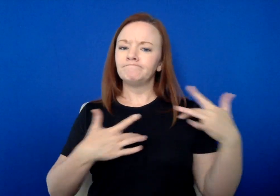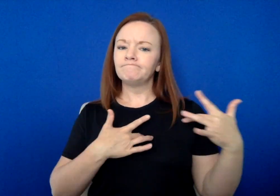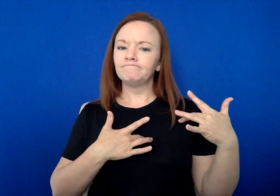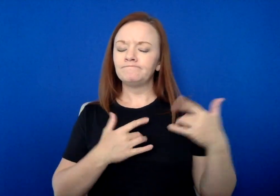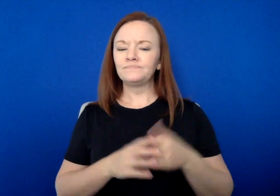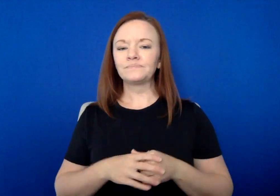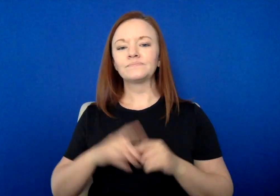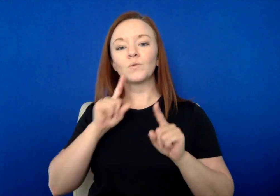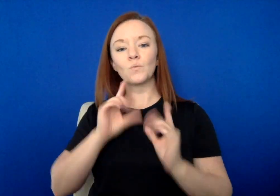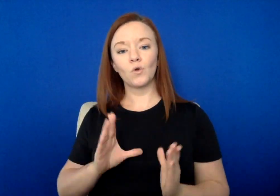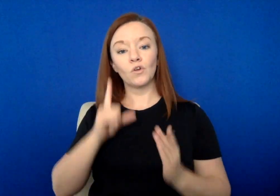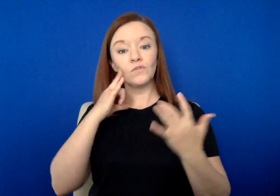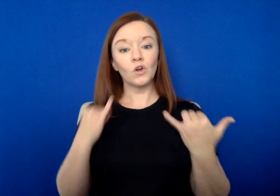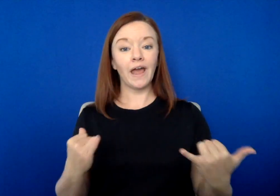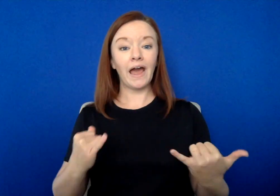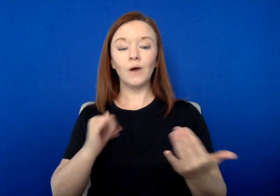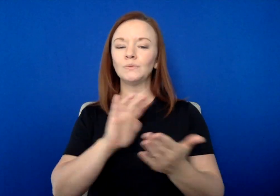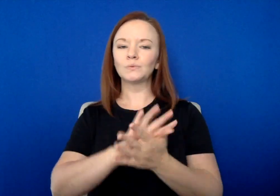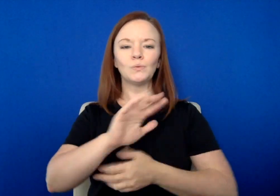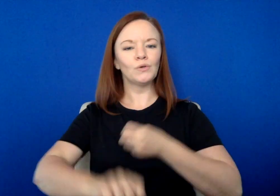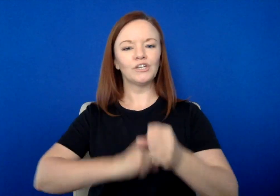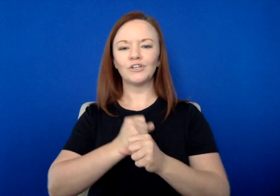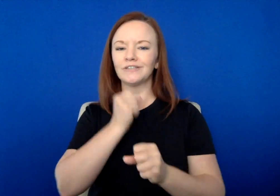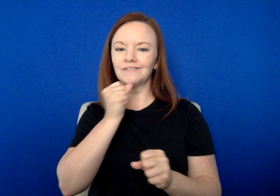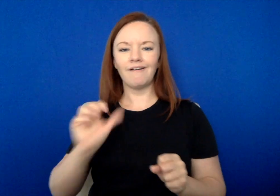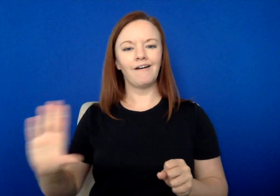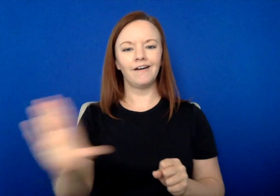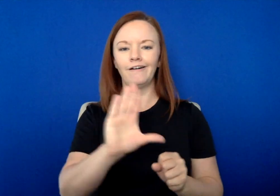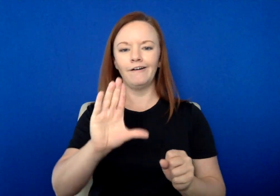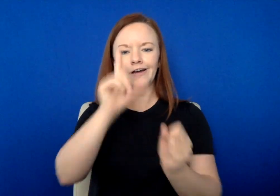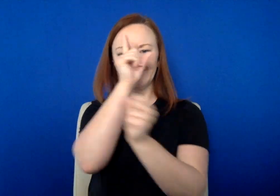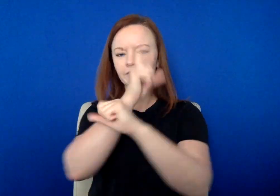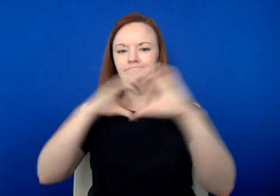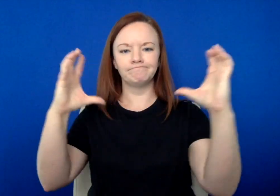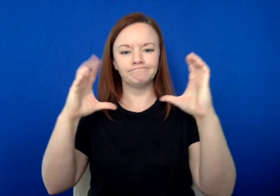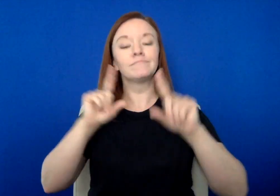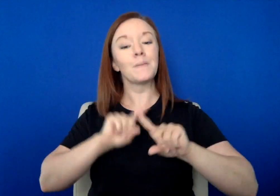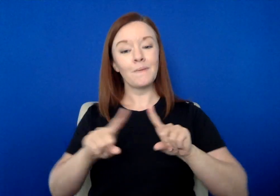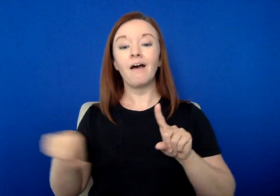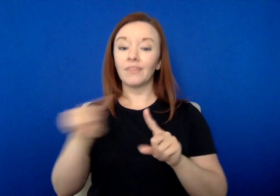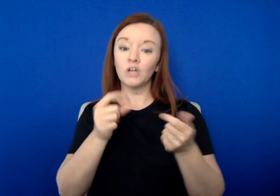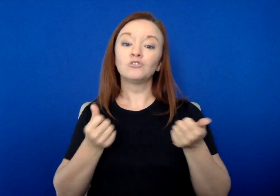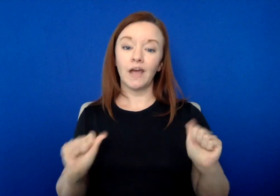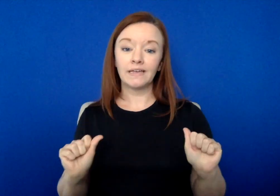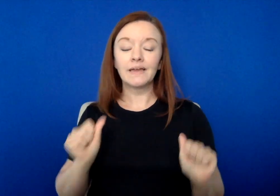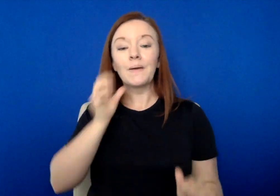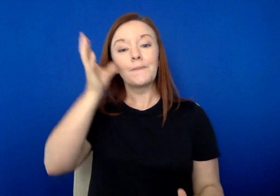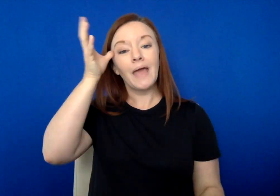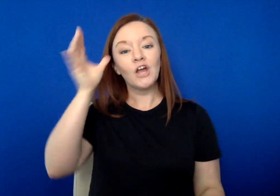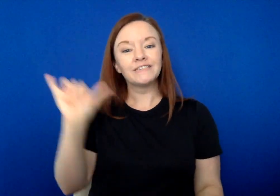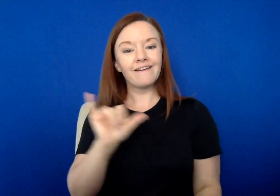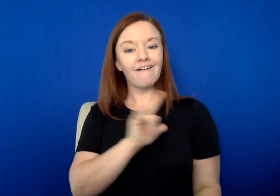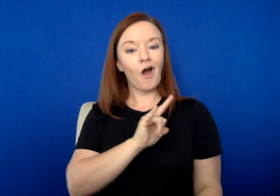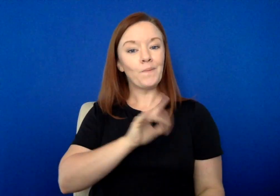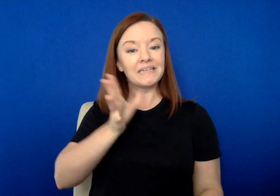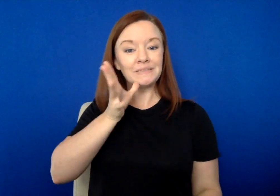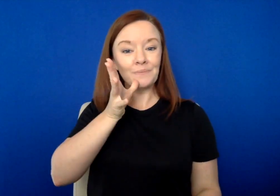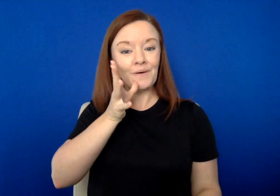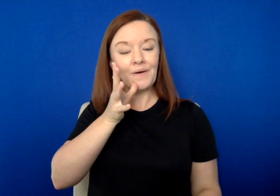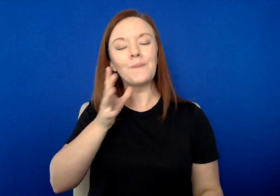For now, the school year is not what everyone was hoping for, but they're trying. And parents like Morales are finding